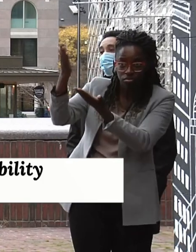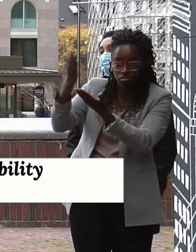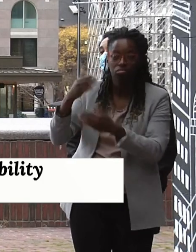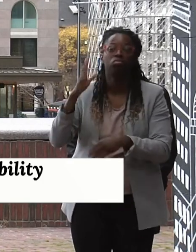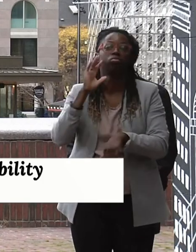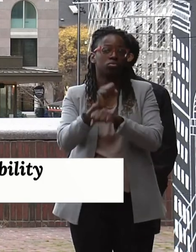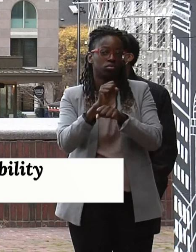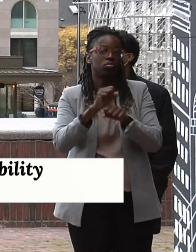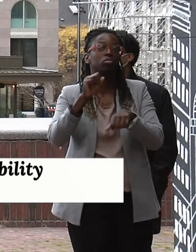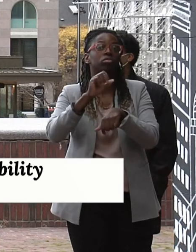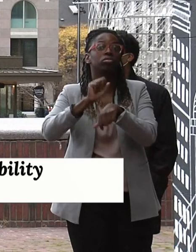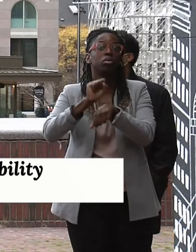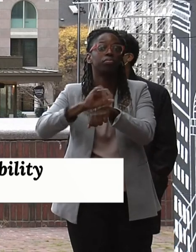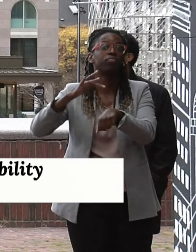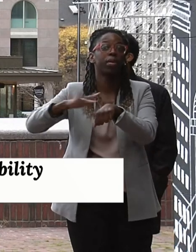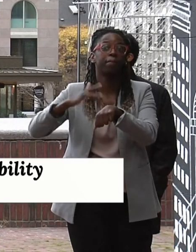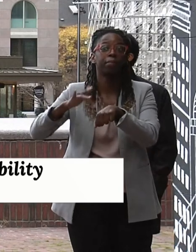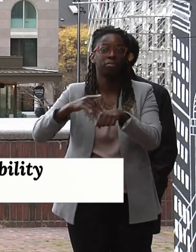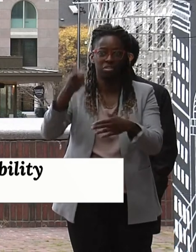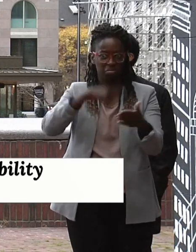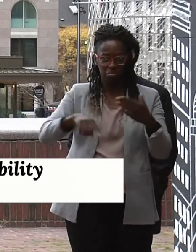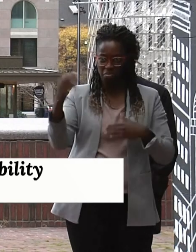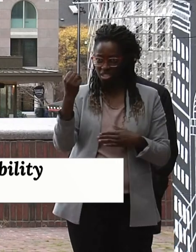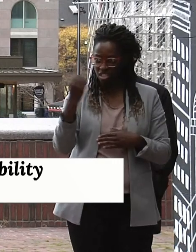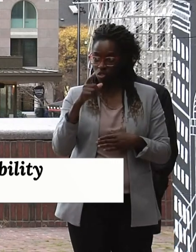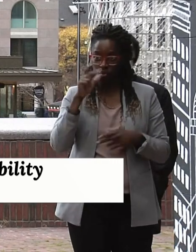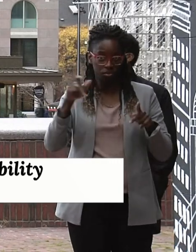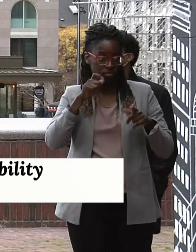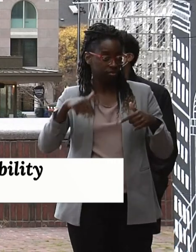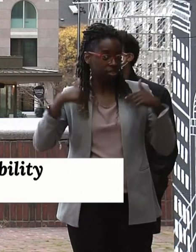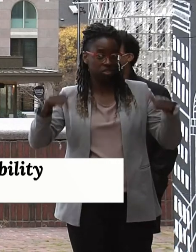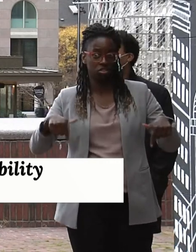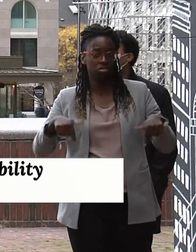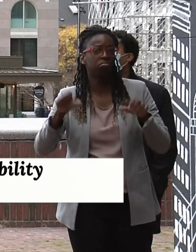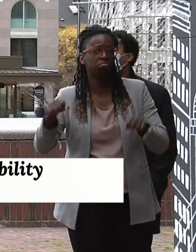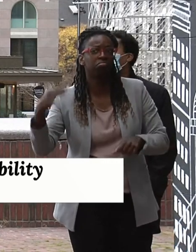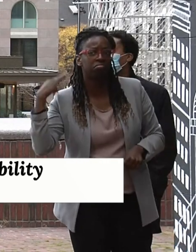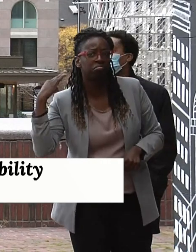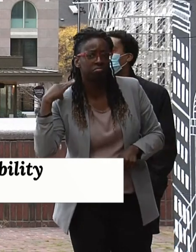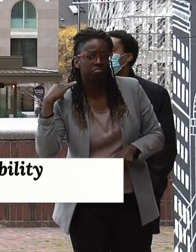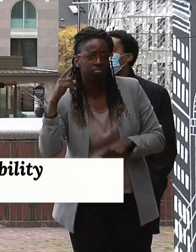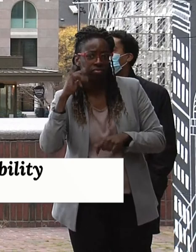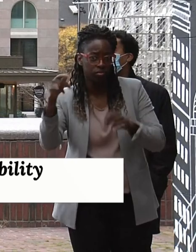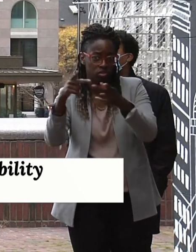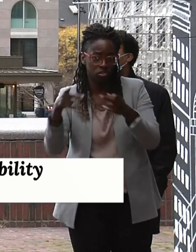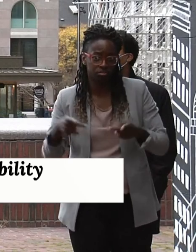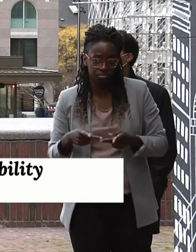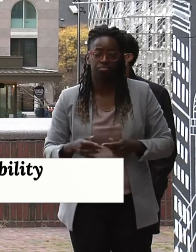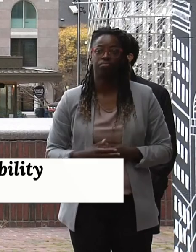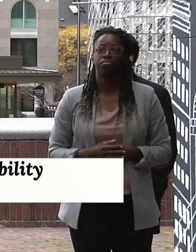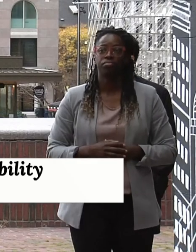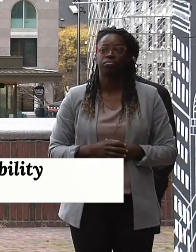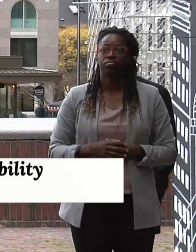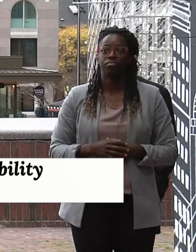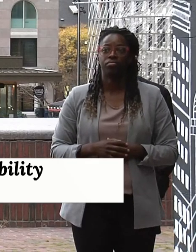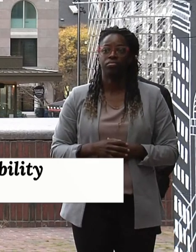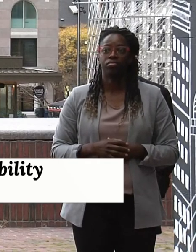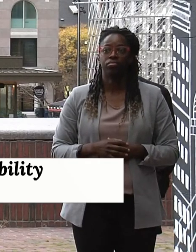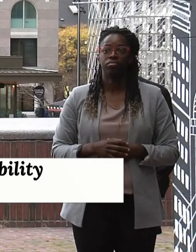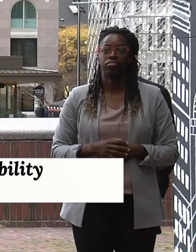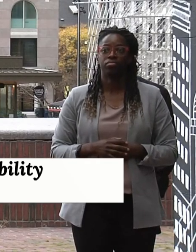Boston residents to apply for. Today, we are taking more key steps to enact this community vision change.